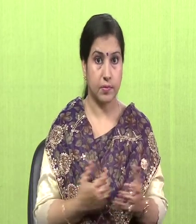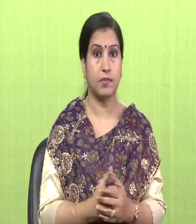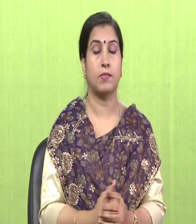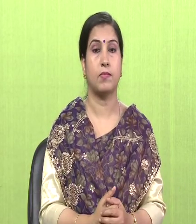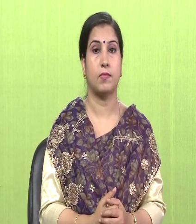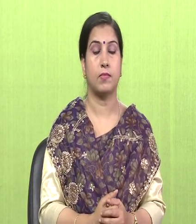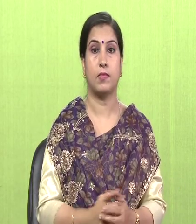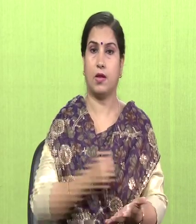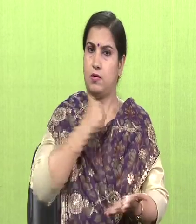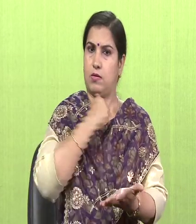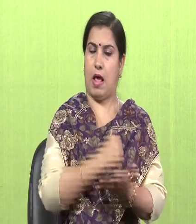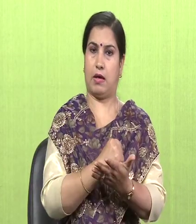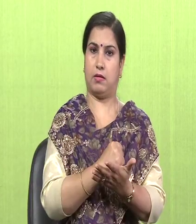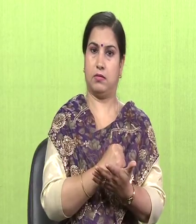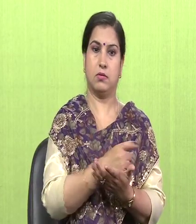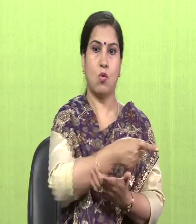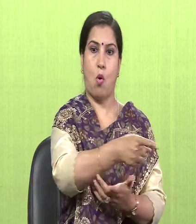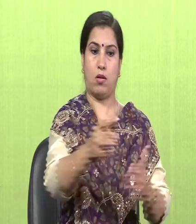the right to equality,